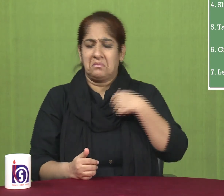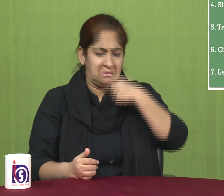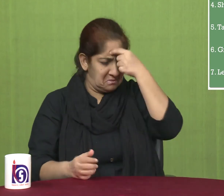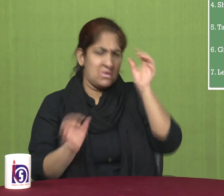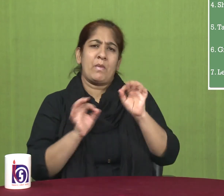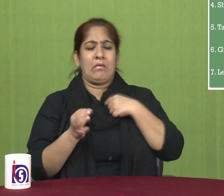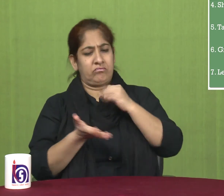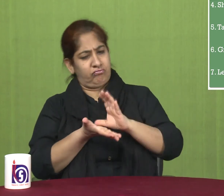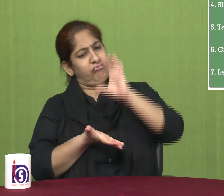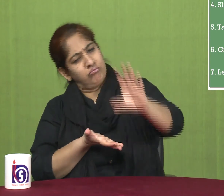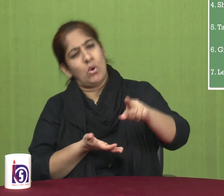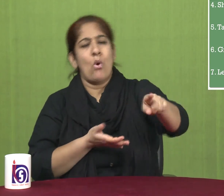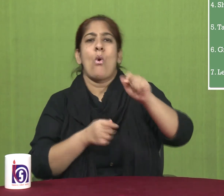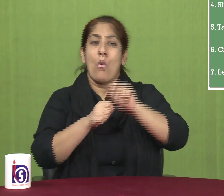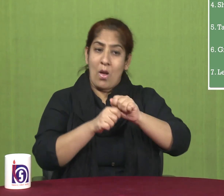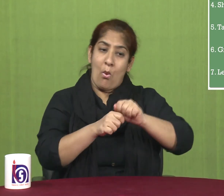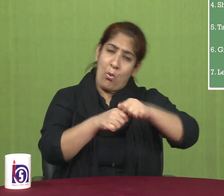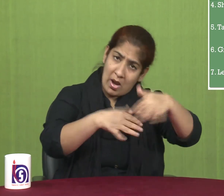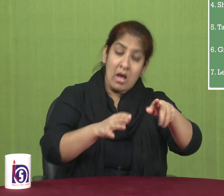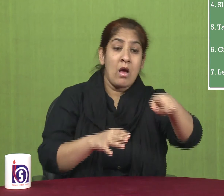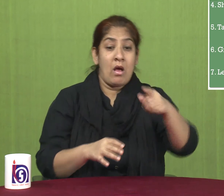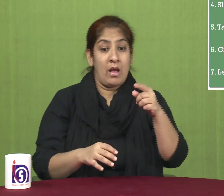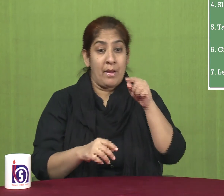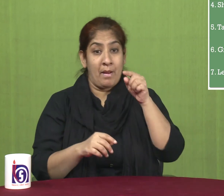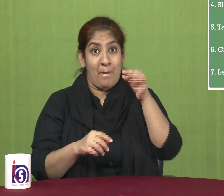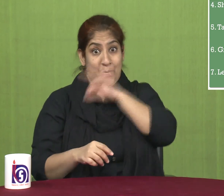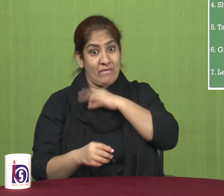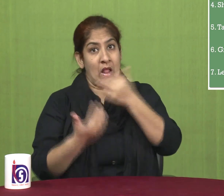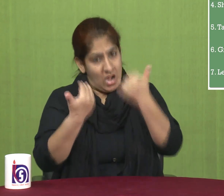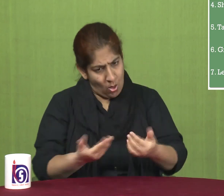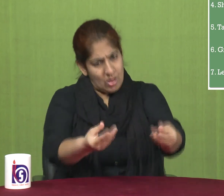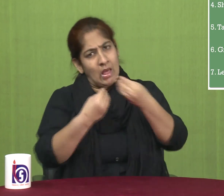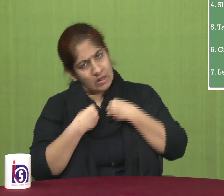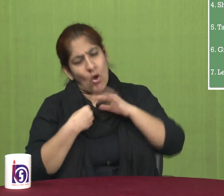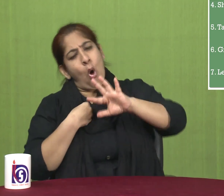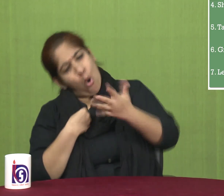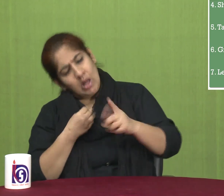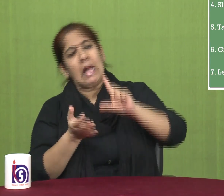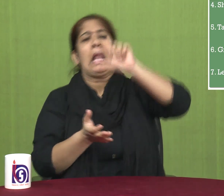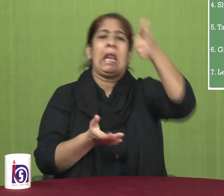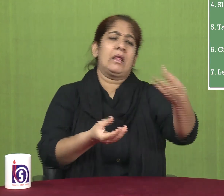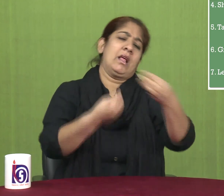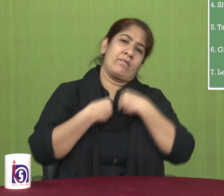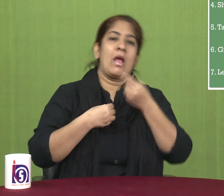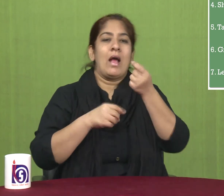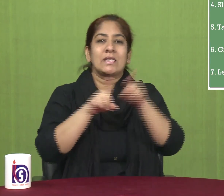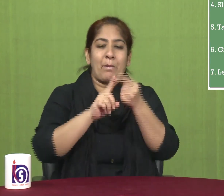money, and I said, okay, you can take money and you can return it now